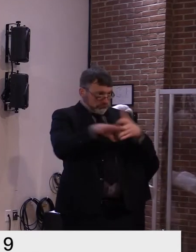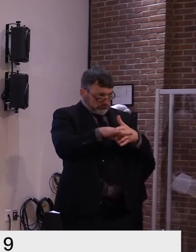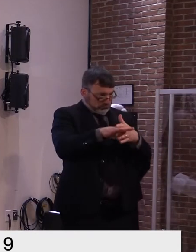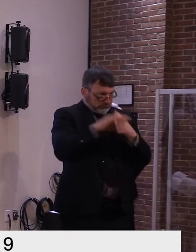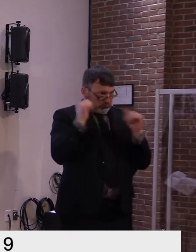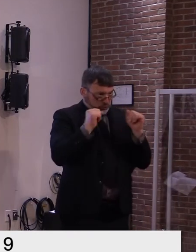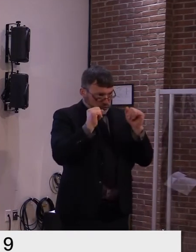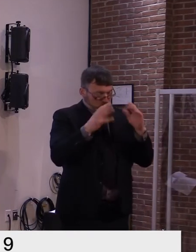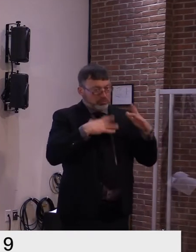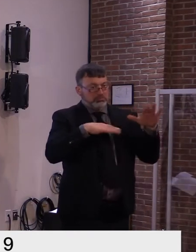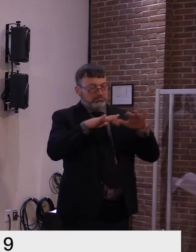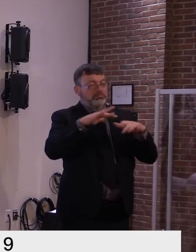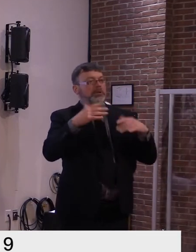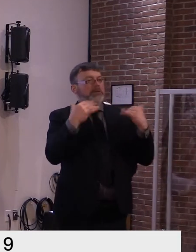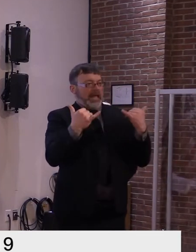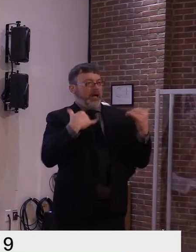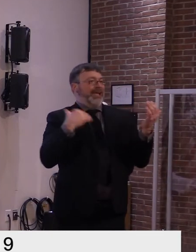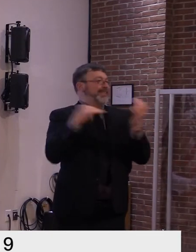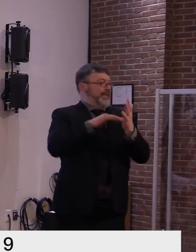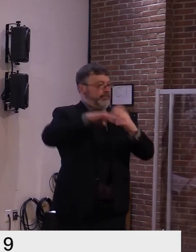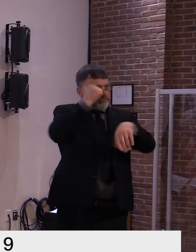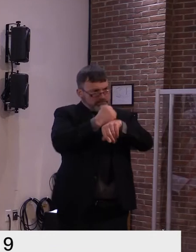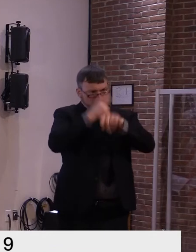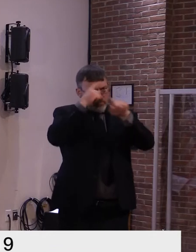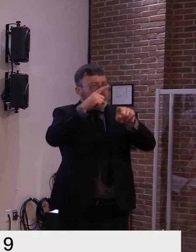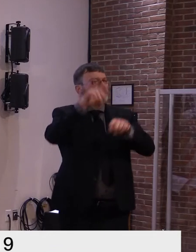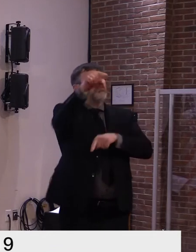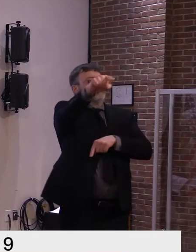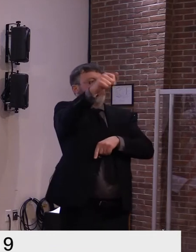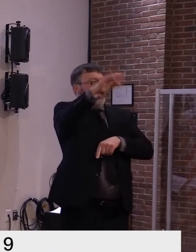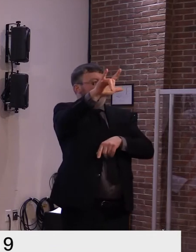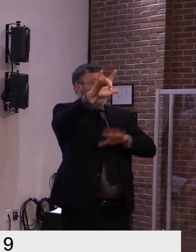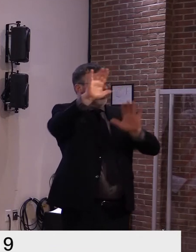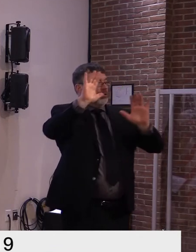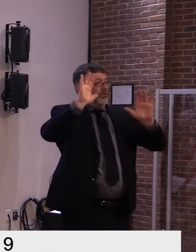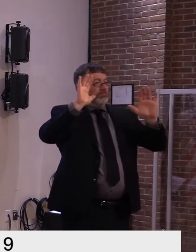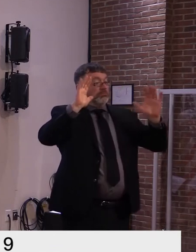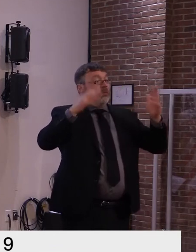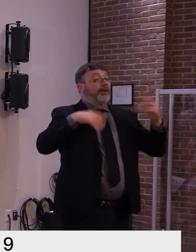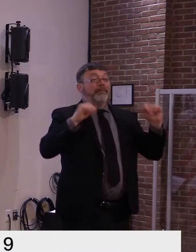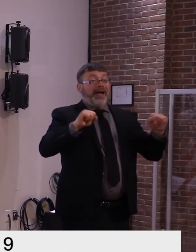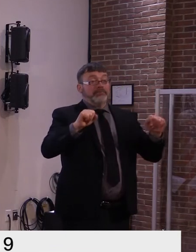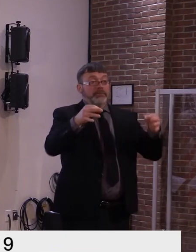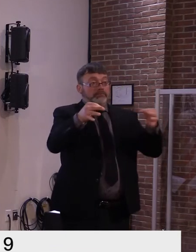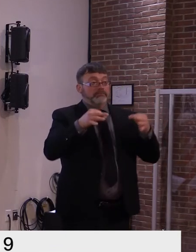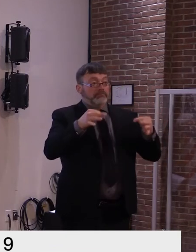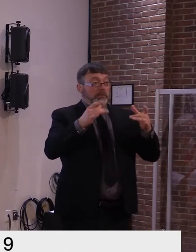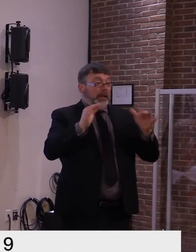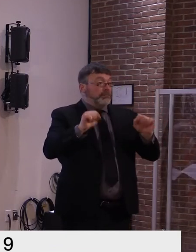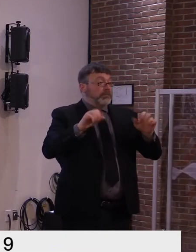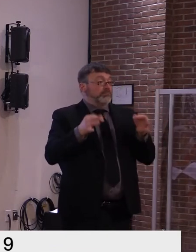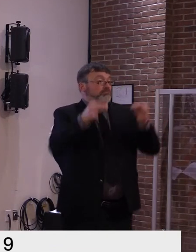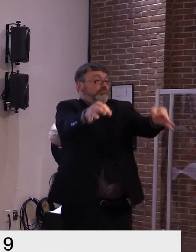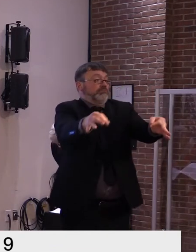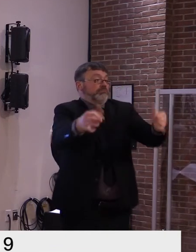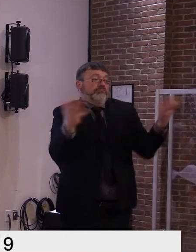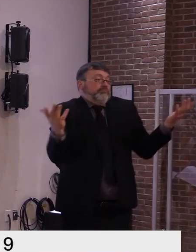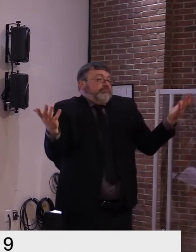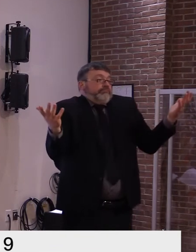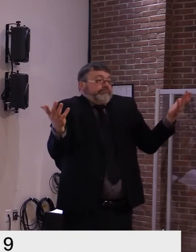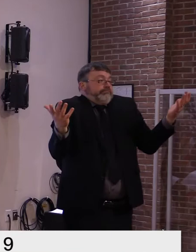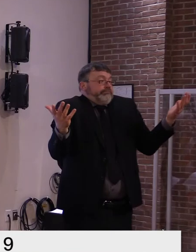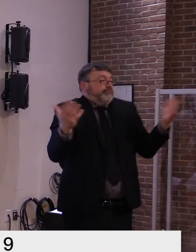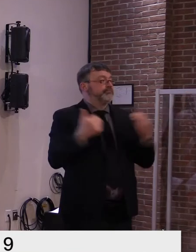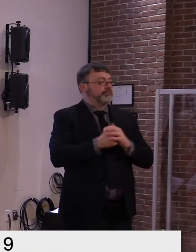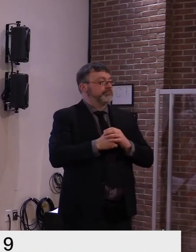some real progress in terms of implementing that planning. But all that could change based on the conditions. But it's important to identify that sort of timeline for the